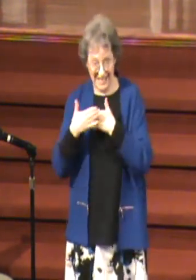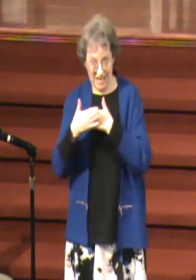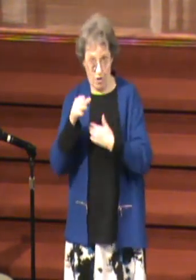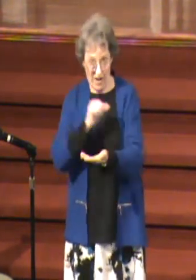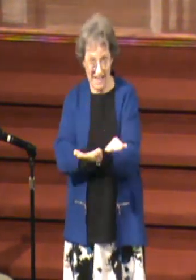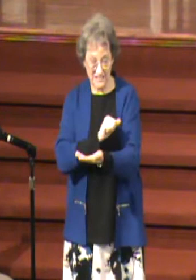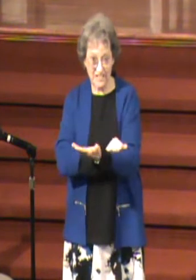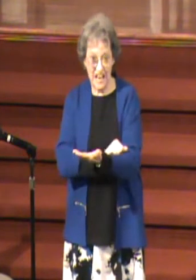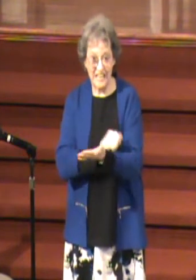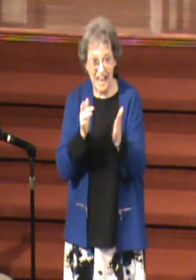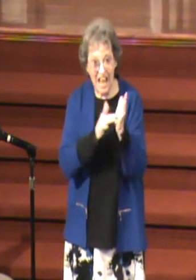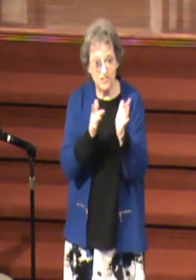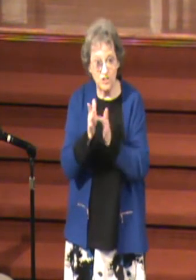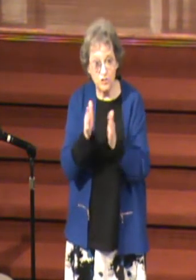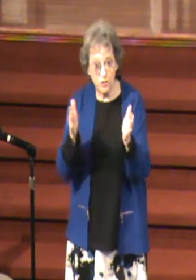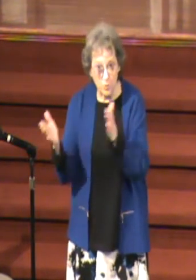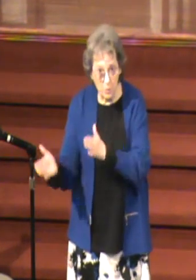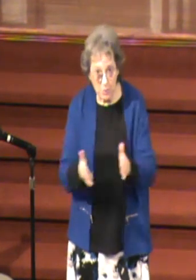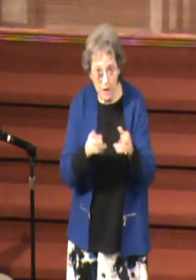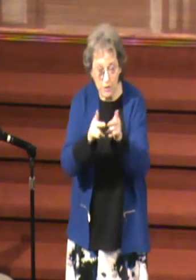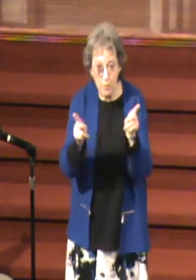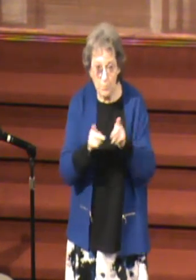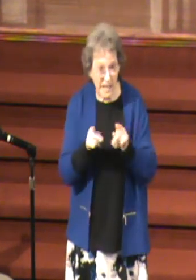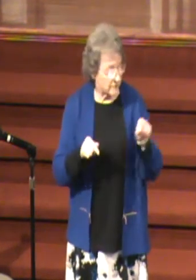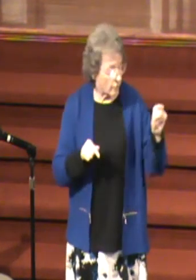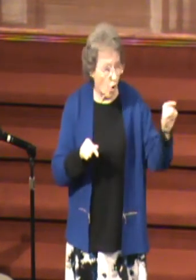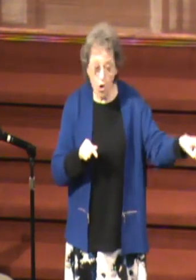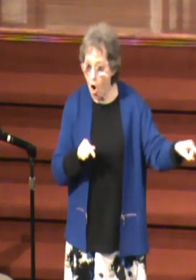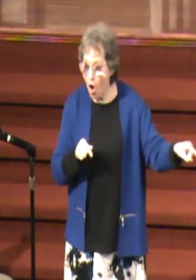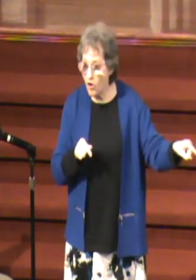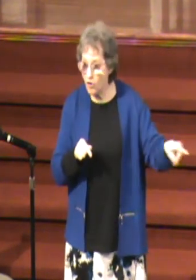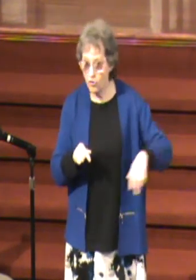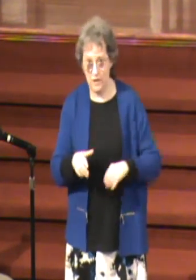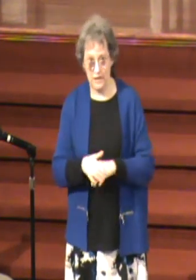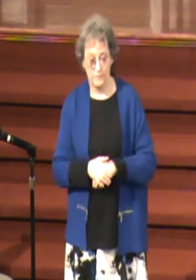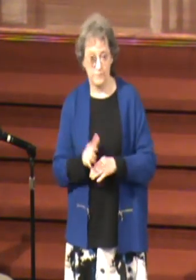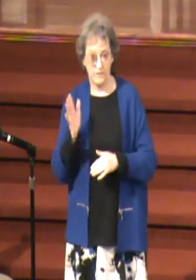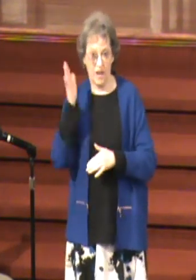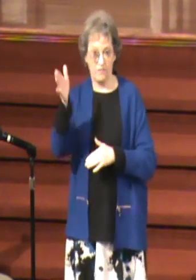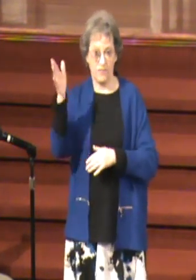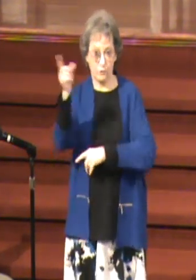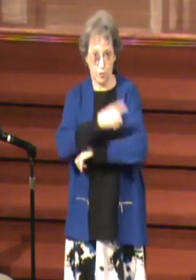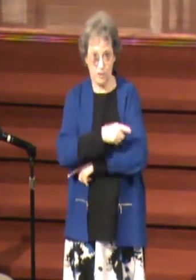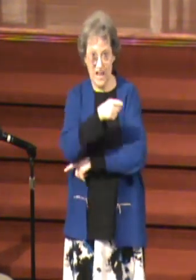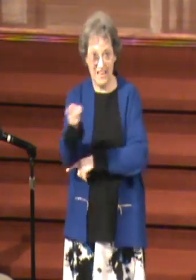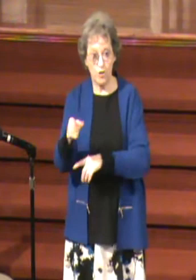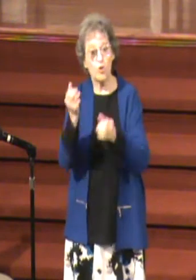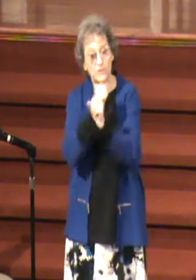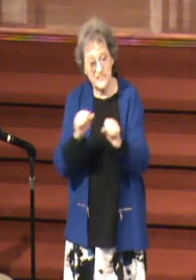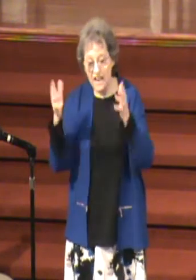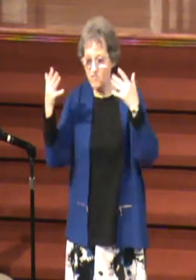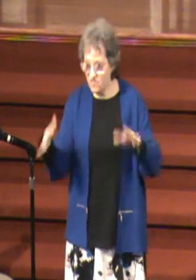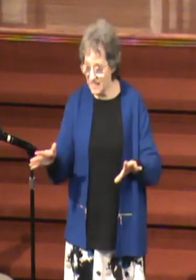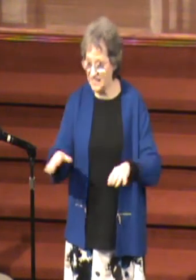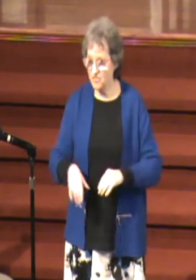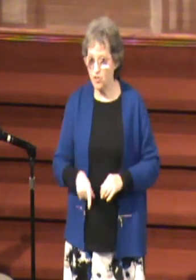went ahead to prepare for her. And someday, if you've trusted Christ as your Savior, you will once